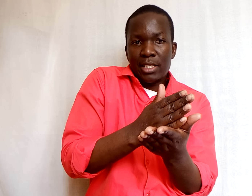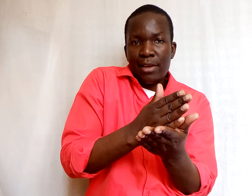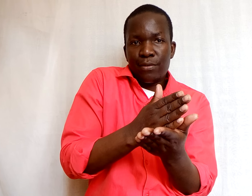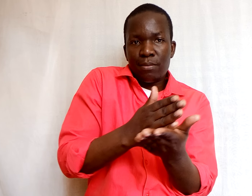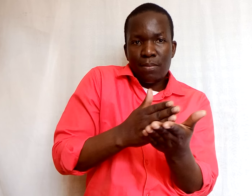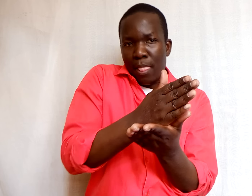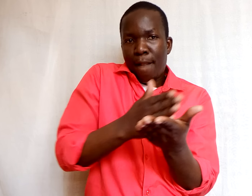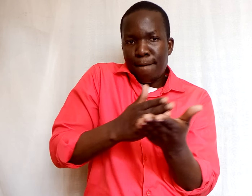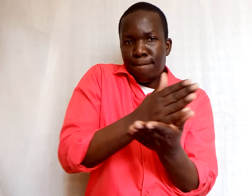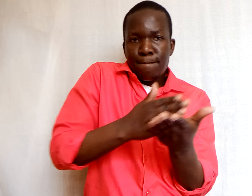knife.